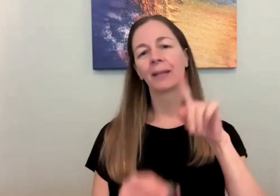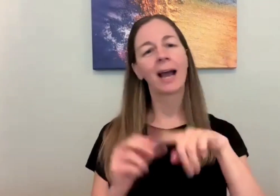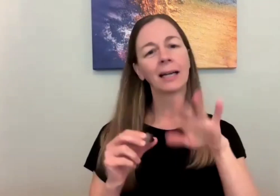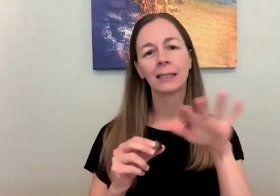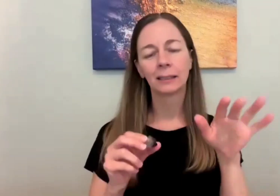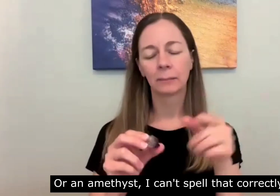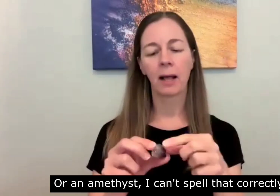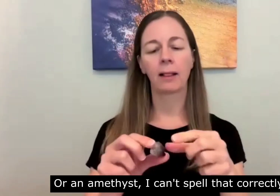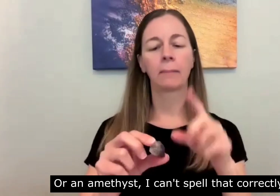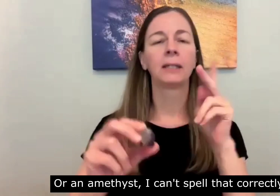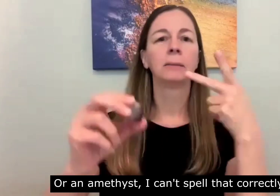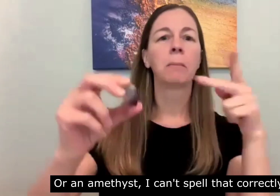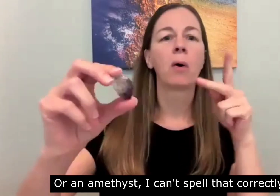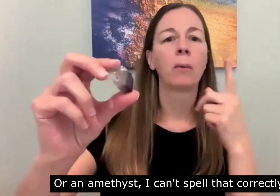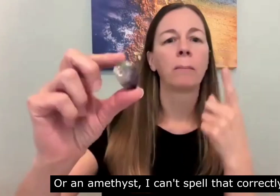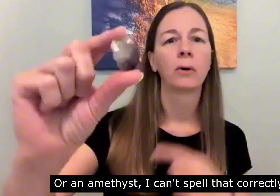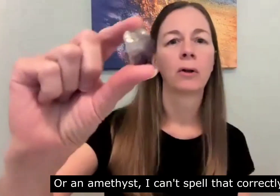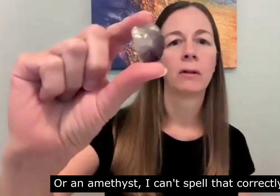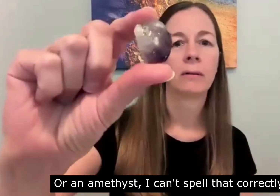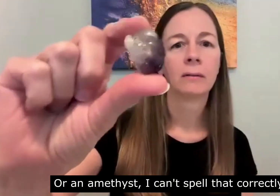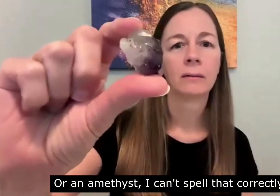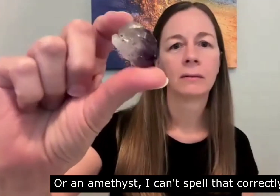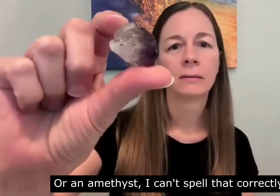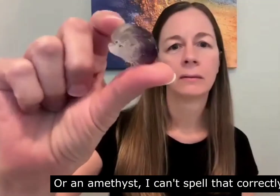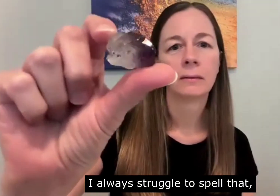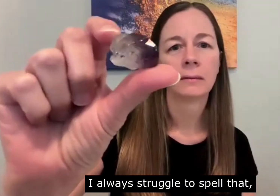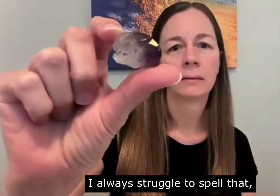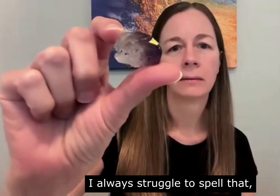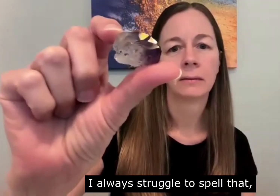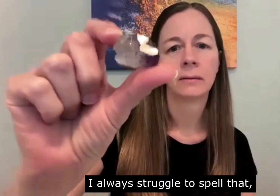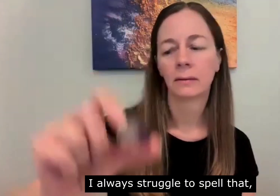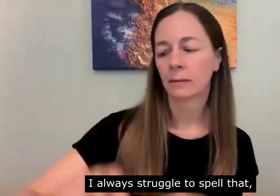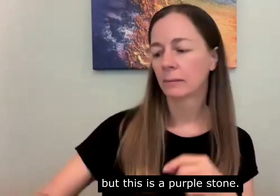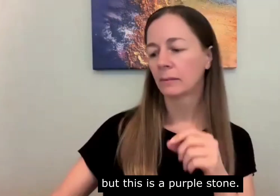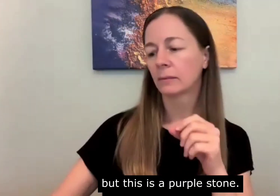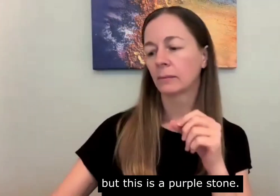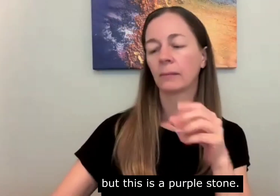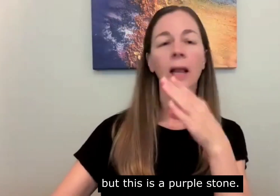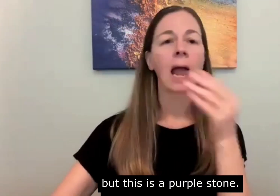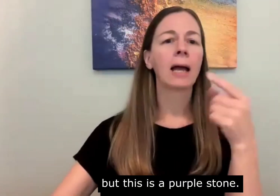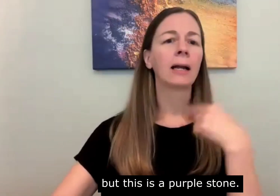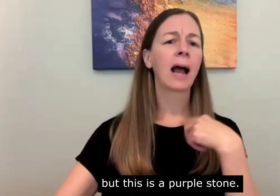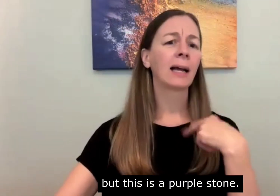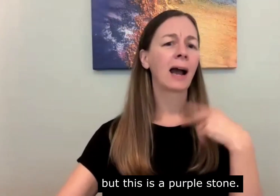Or an amethyst. I can't spell that correctly. I always struggle to spell that, but this is a purple stone.